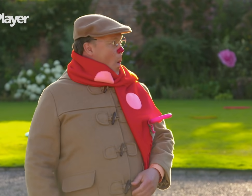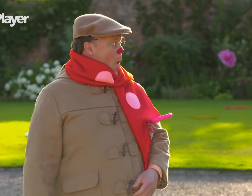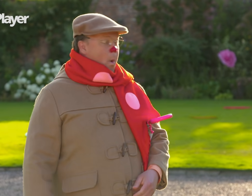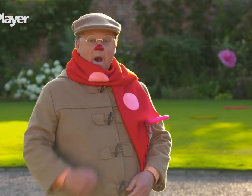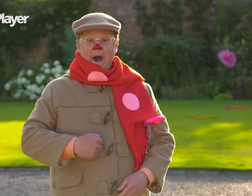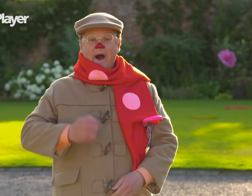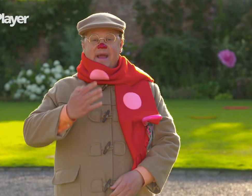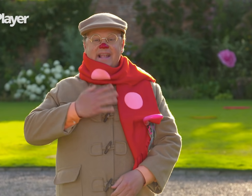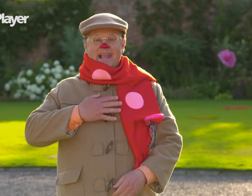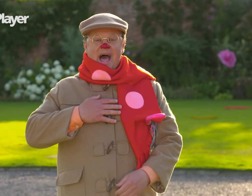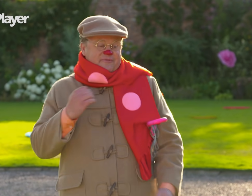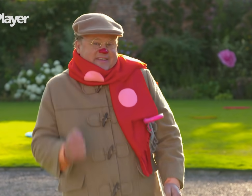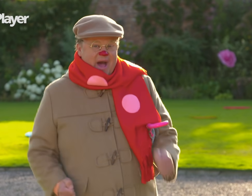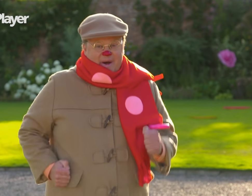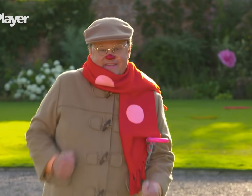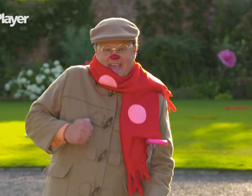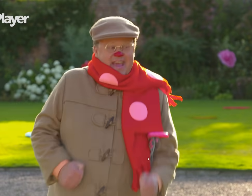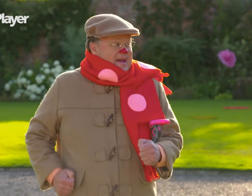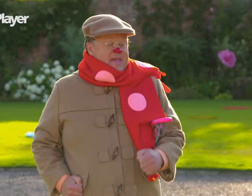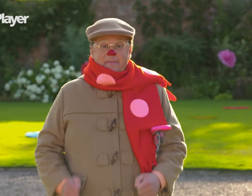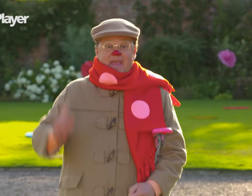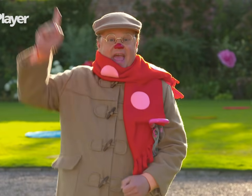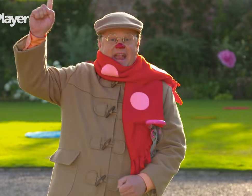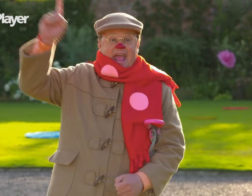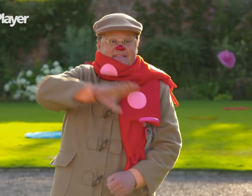Oh, I love dancing. Hit it!